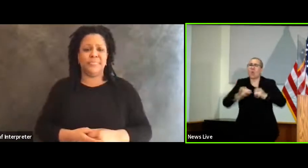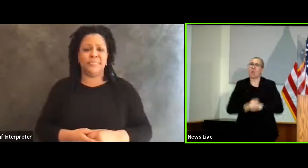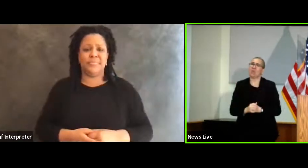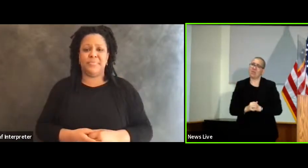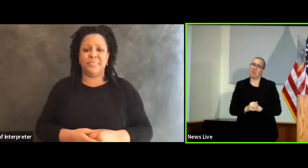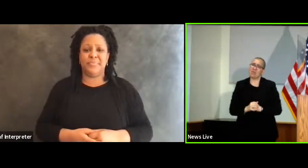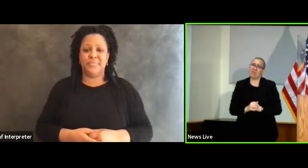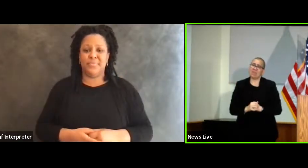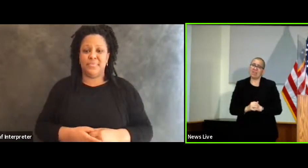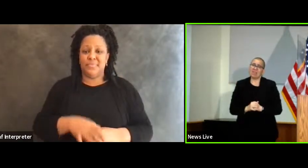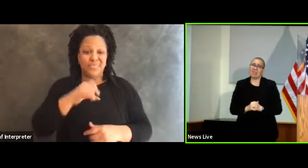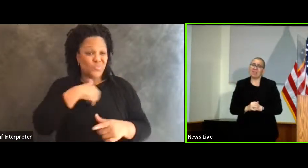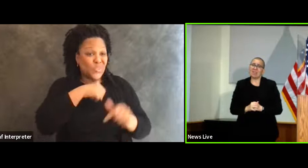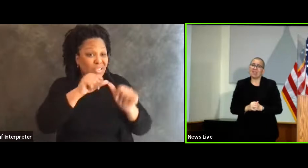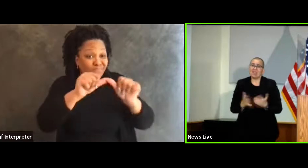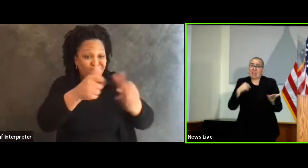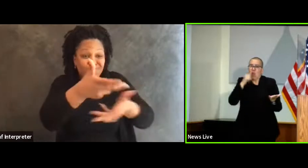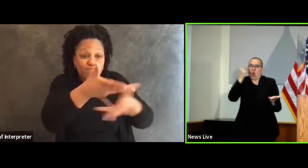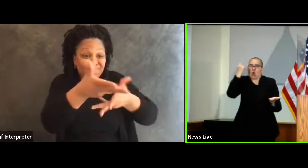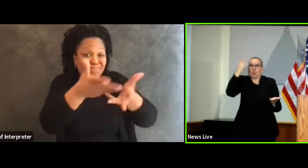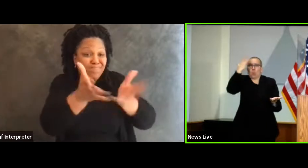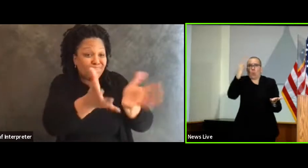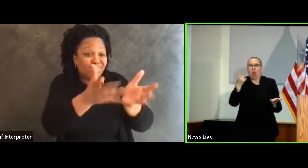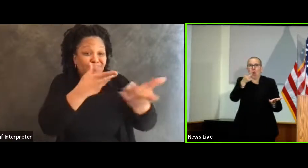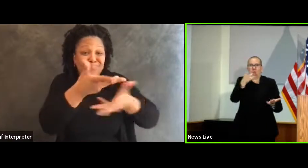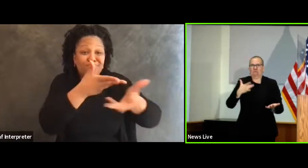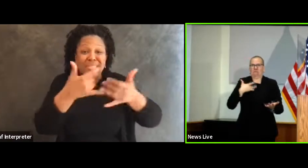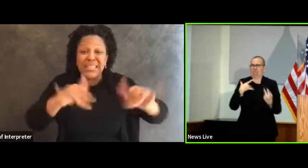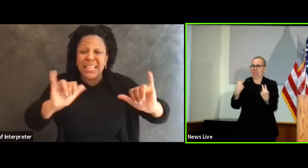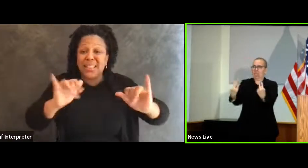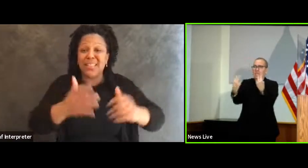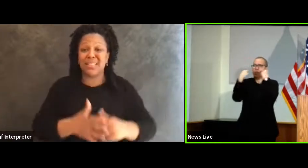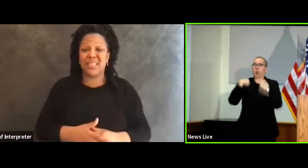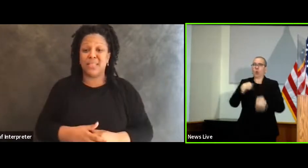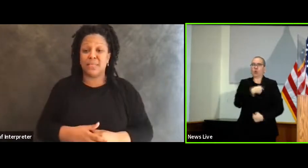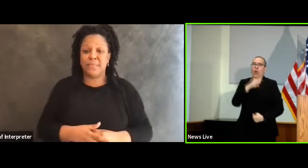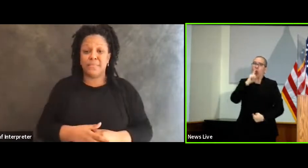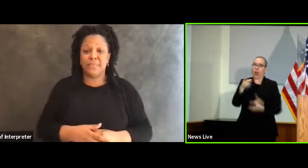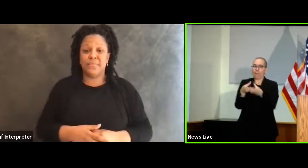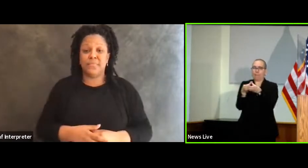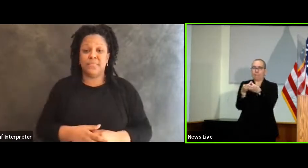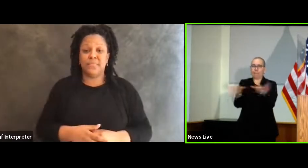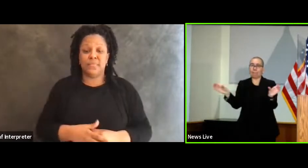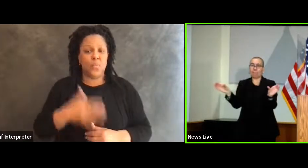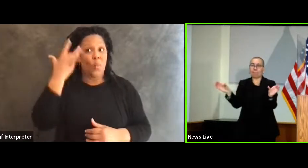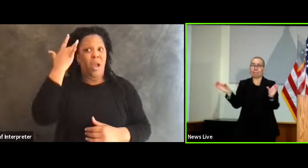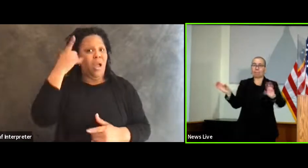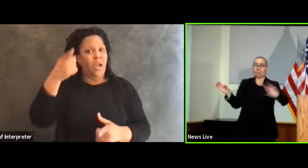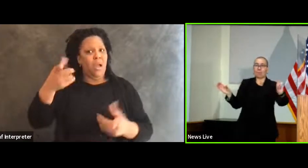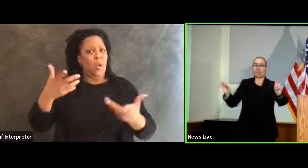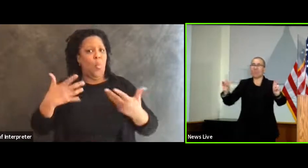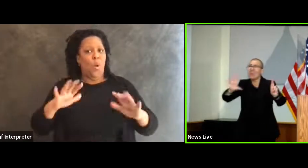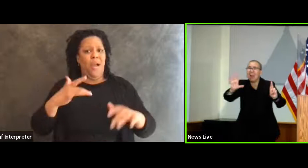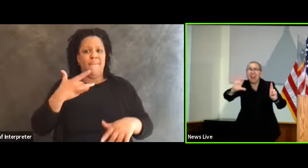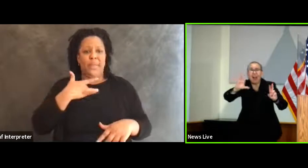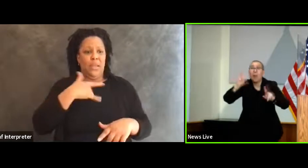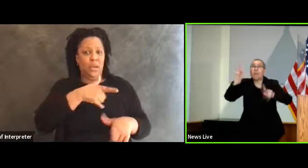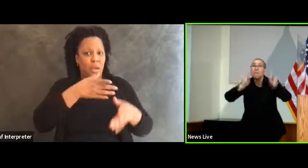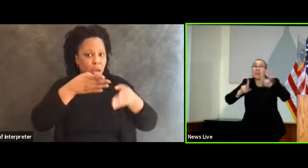don't see where the justification is not allowing the democracy to work. It's clear that people are demanding that we hold these hearings. And when you hold a